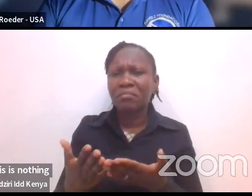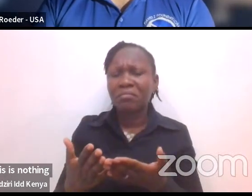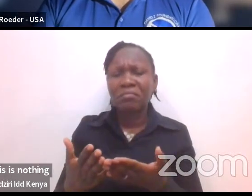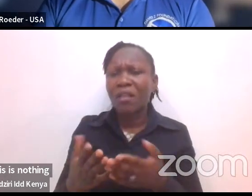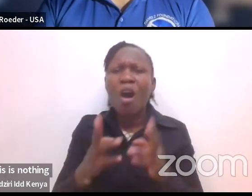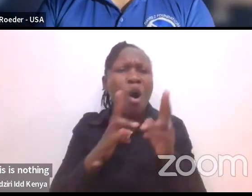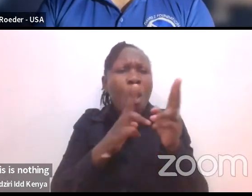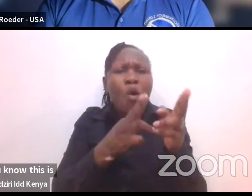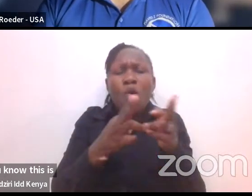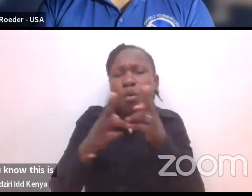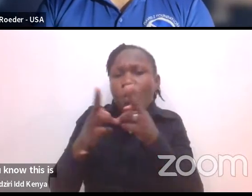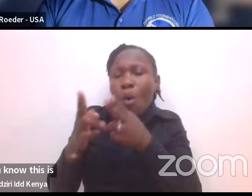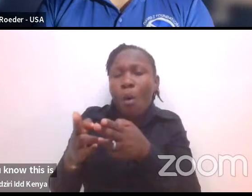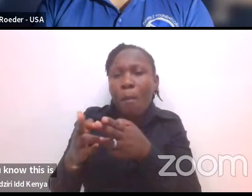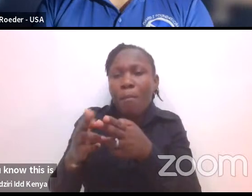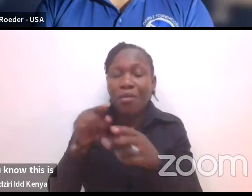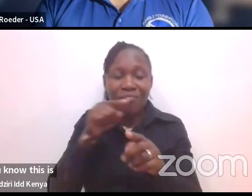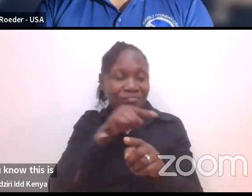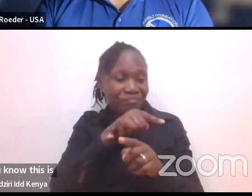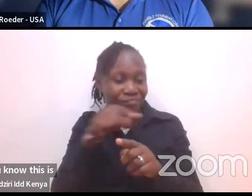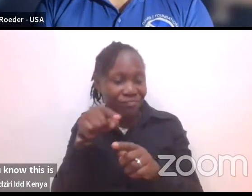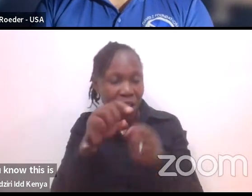what supports you, and